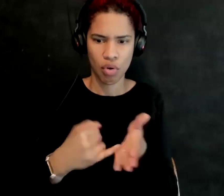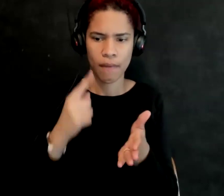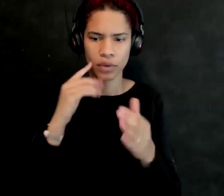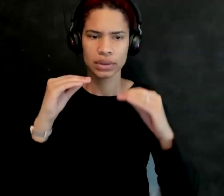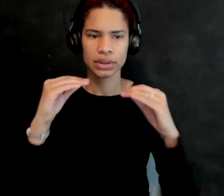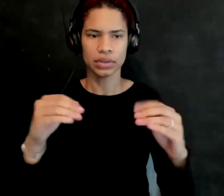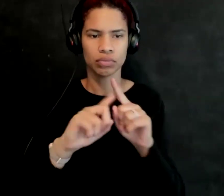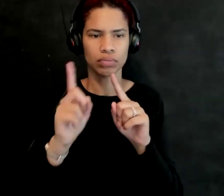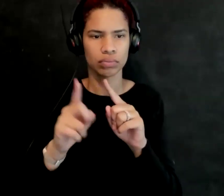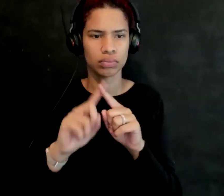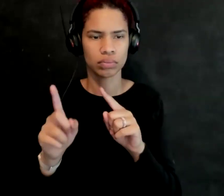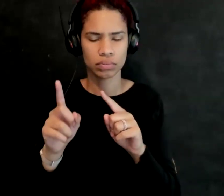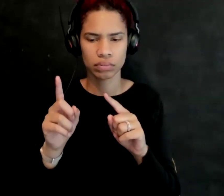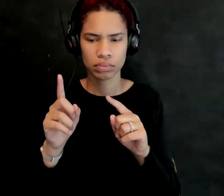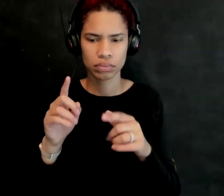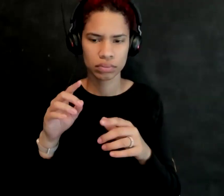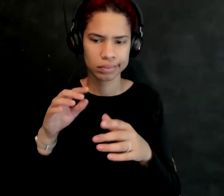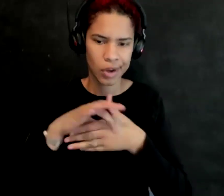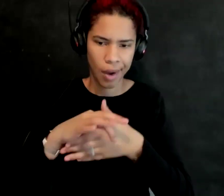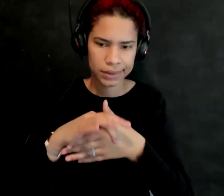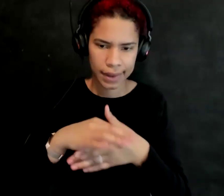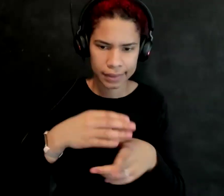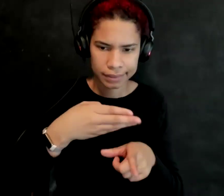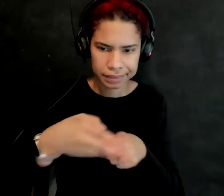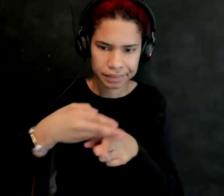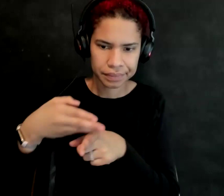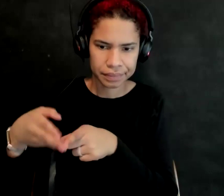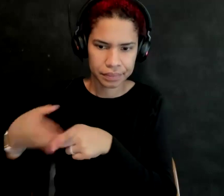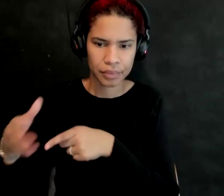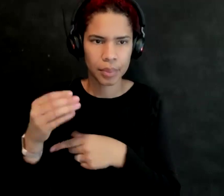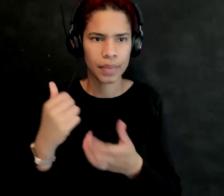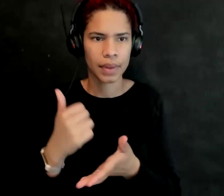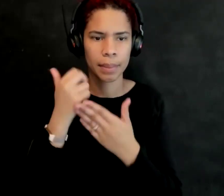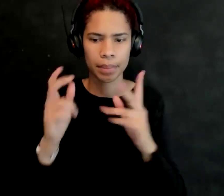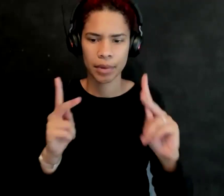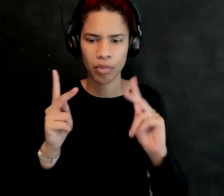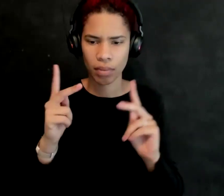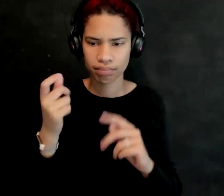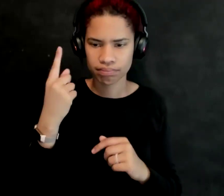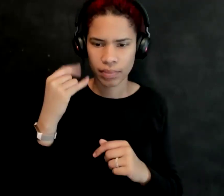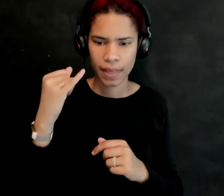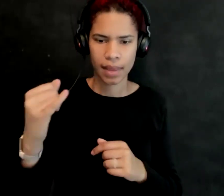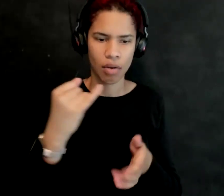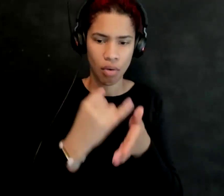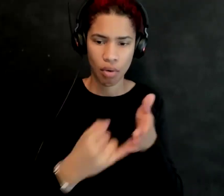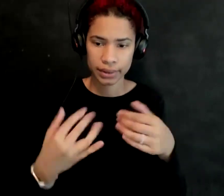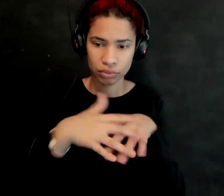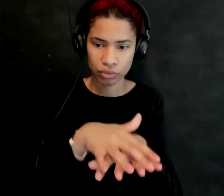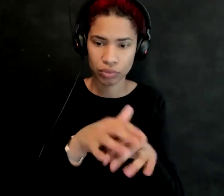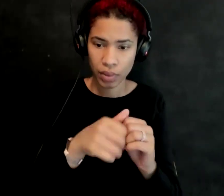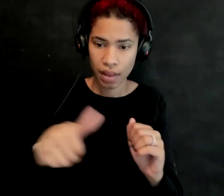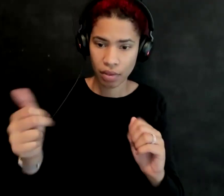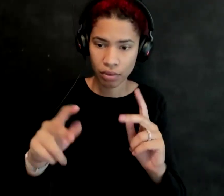various content areas and help folks understand concepts of arts integration with